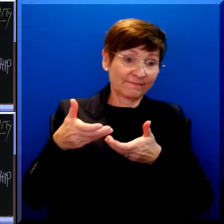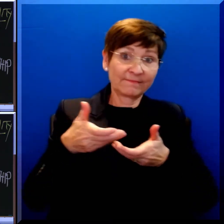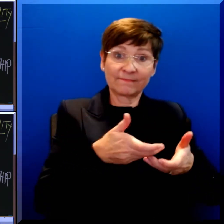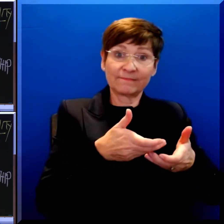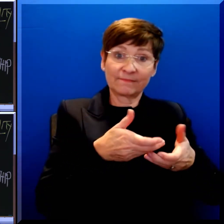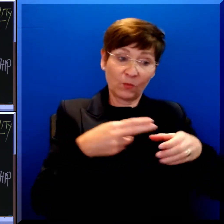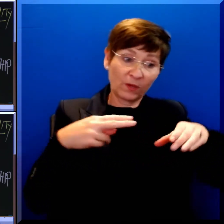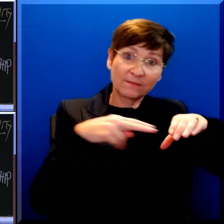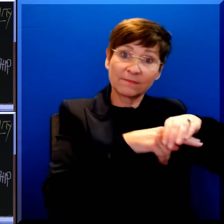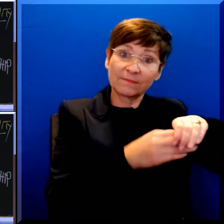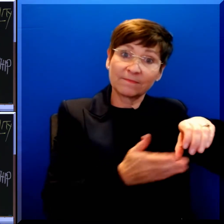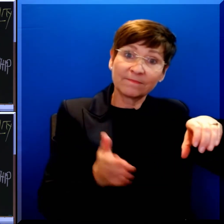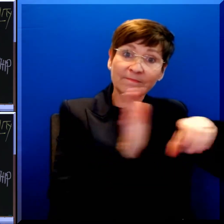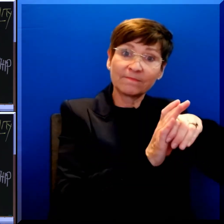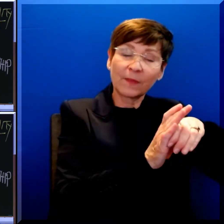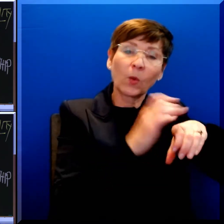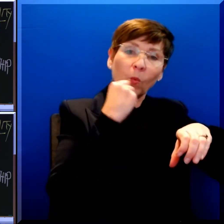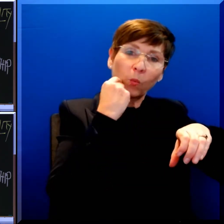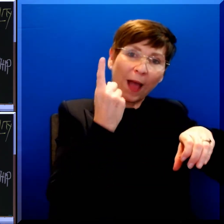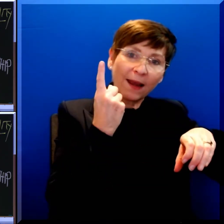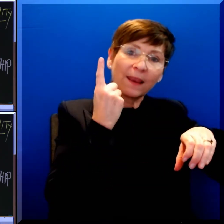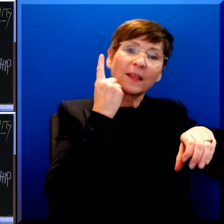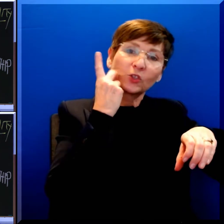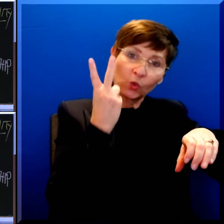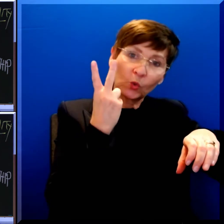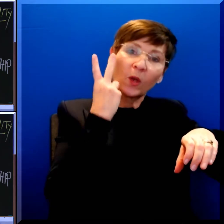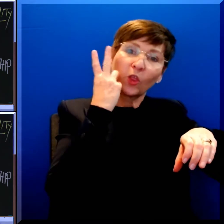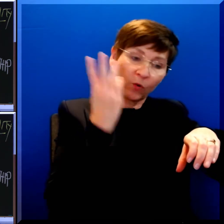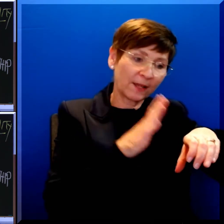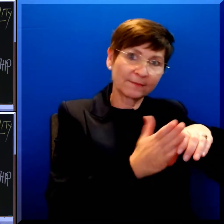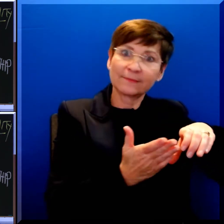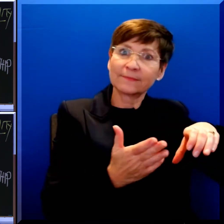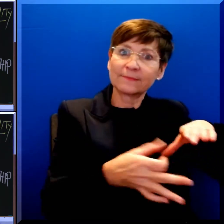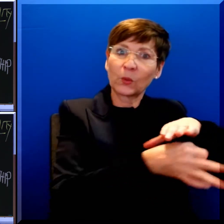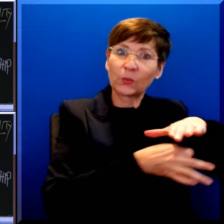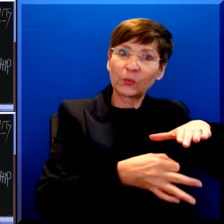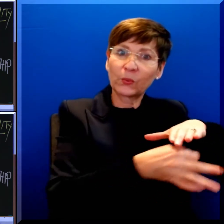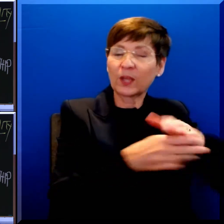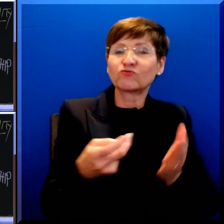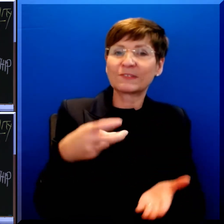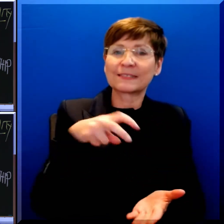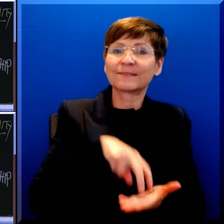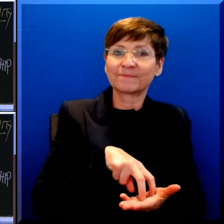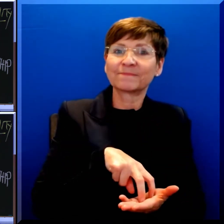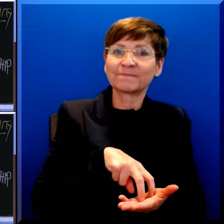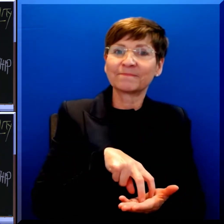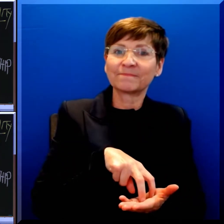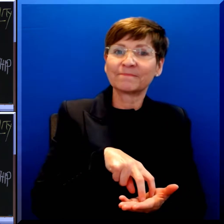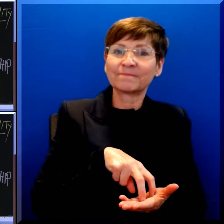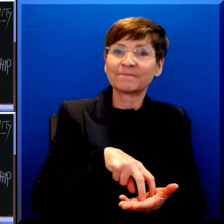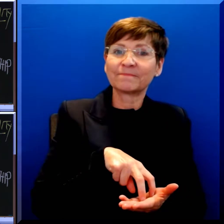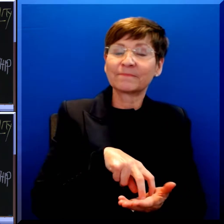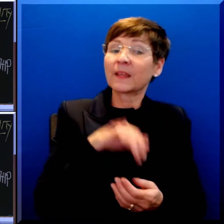no justice, there's no rescue. I mean, to the disciples, this moment must have seemed like the story is over. Let's go back to fishing,